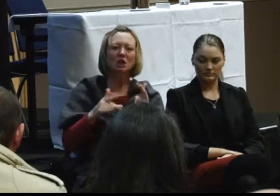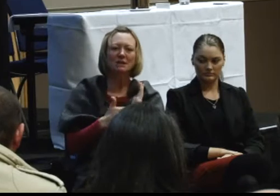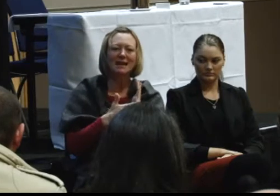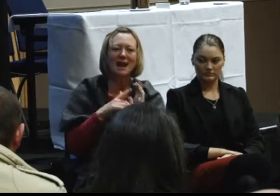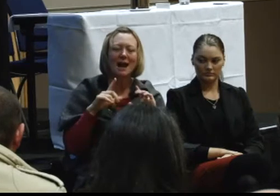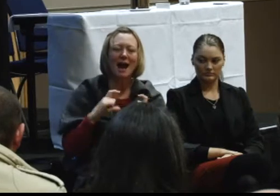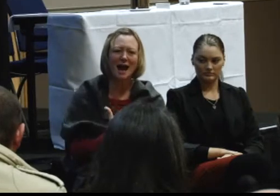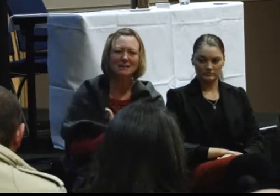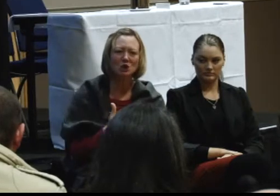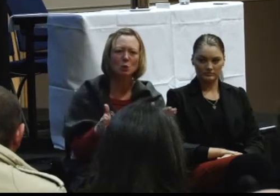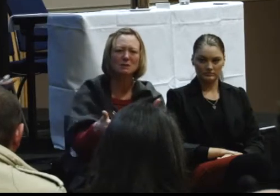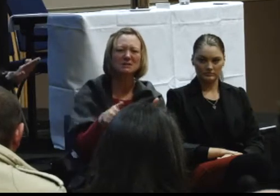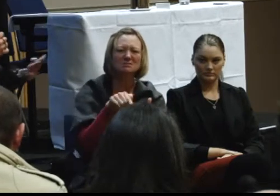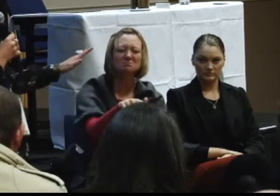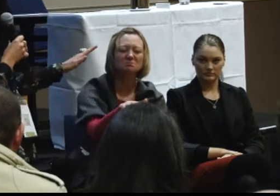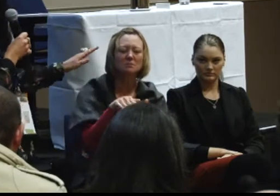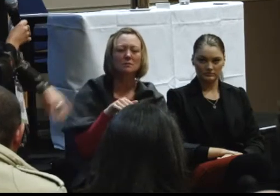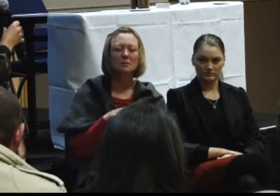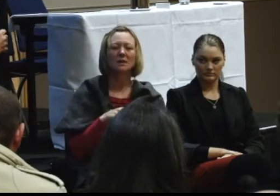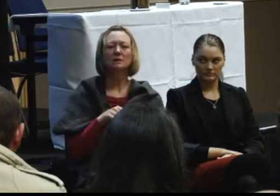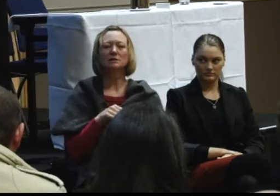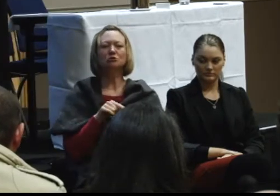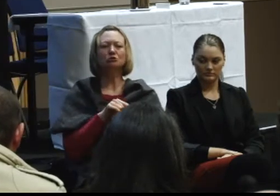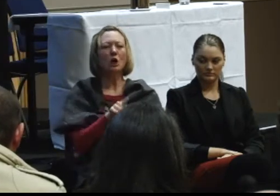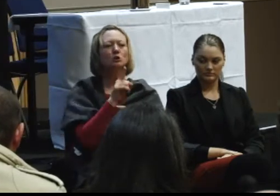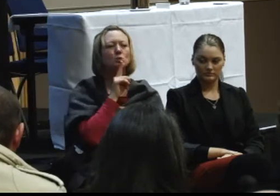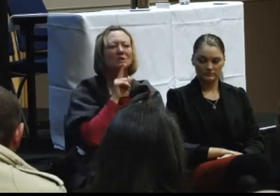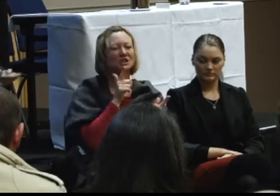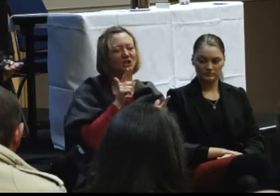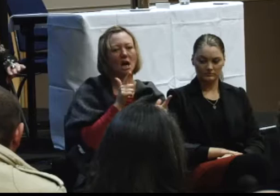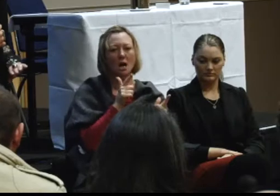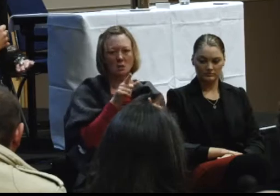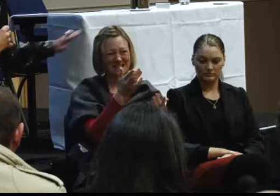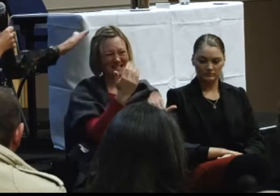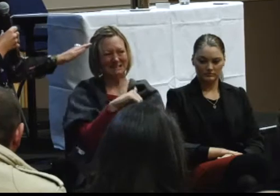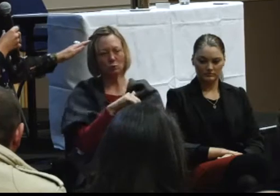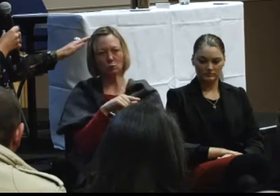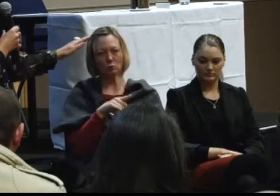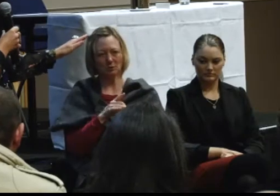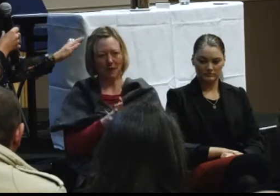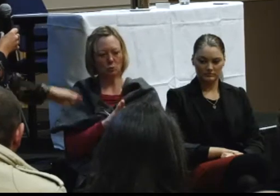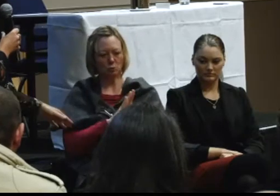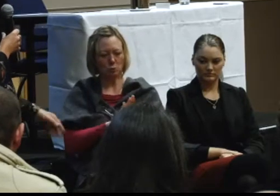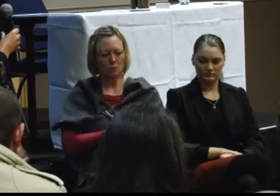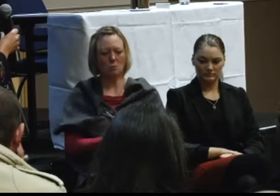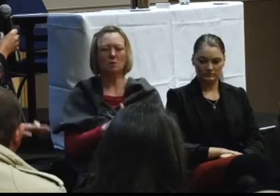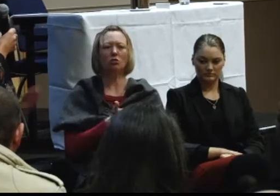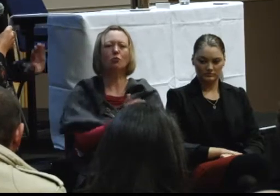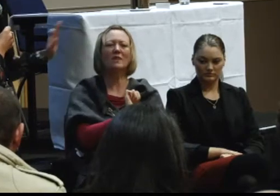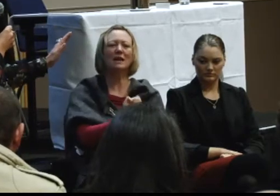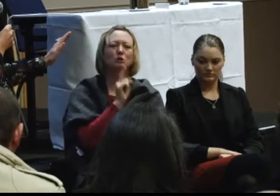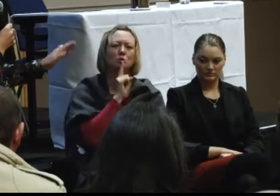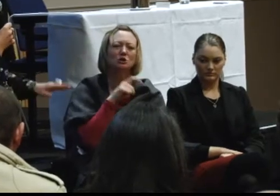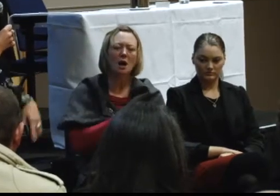there. We just had a go at getting tutor teachers to start dealing with it across the whole school in tutor time, and we